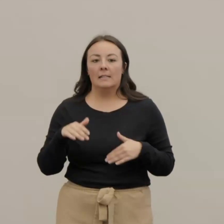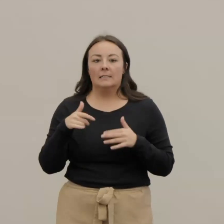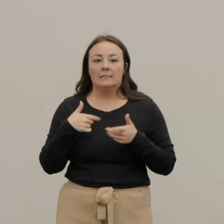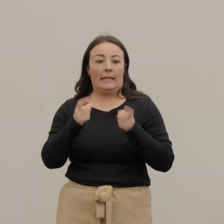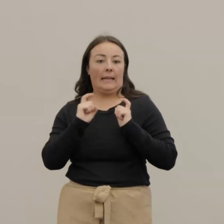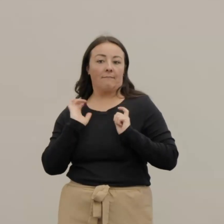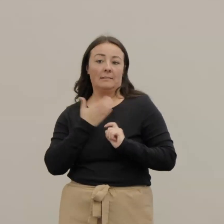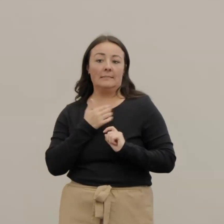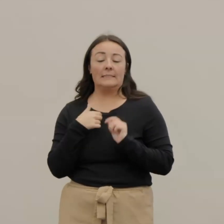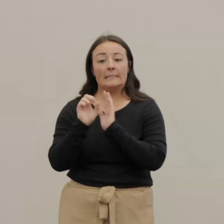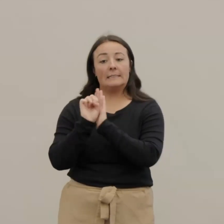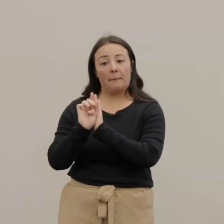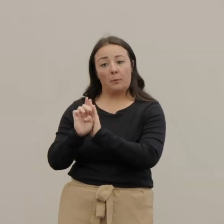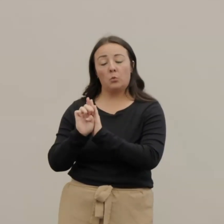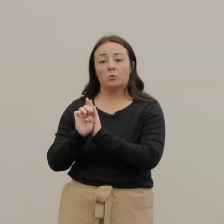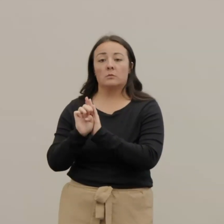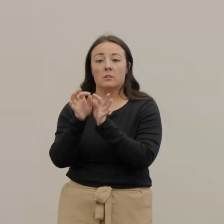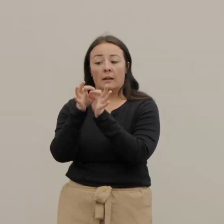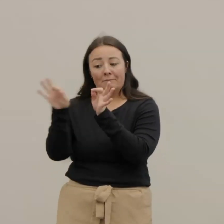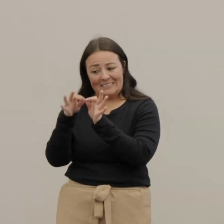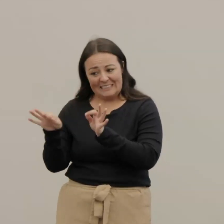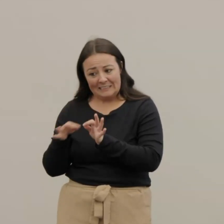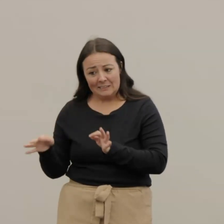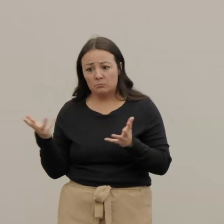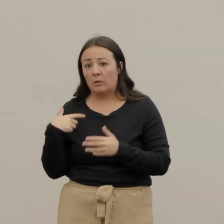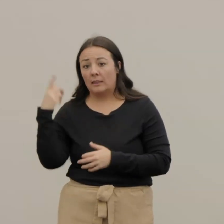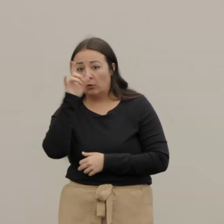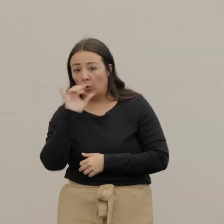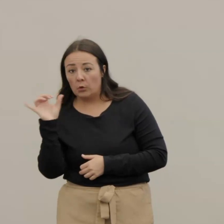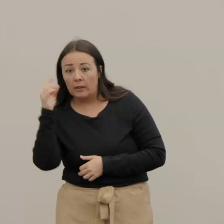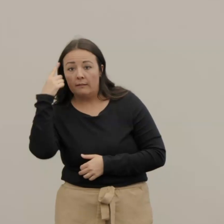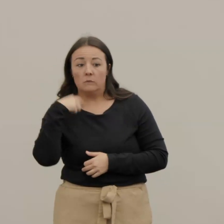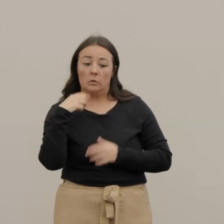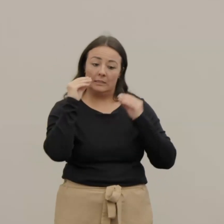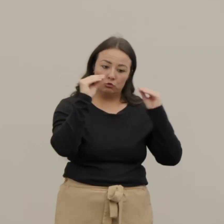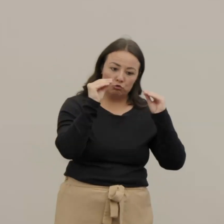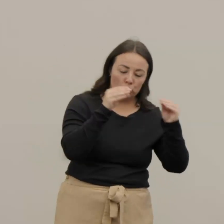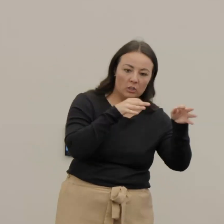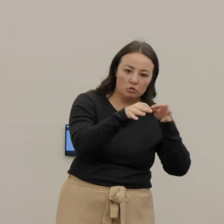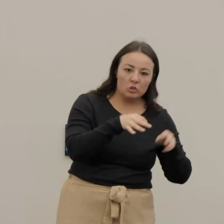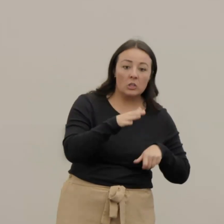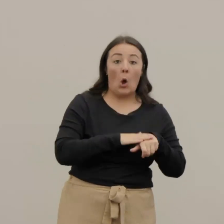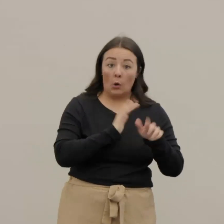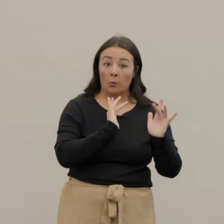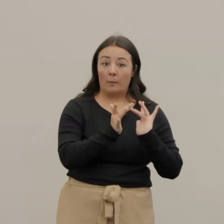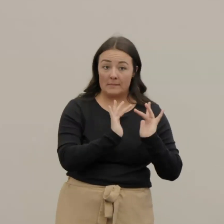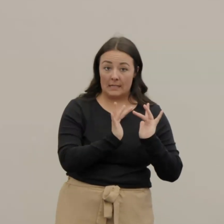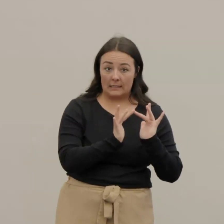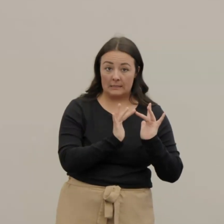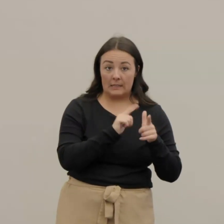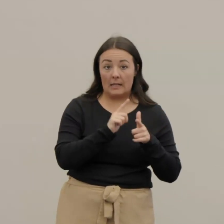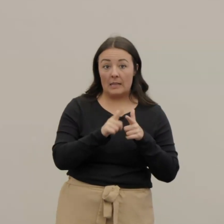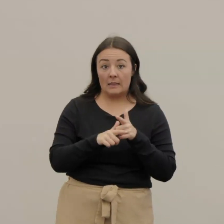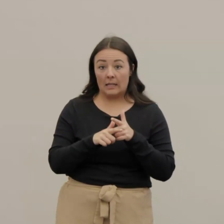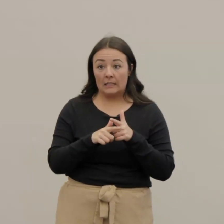examples of sentences, what they looked like for an instruction on a website. And then they